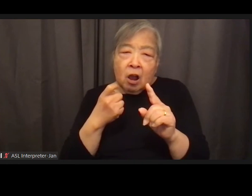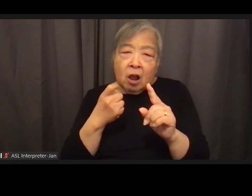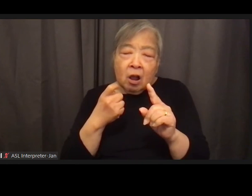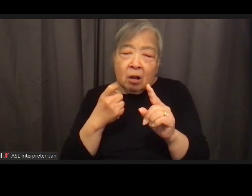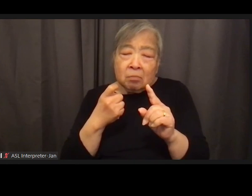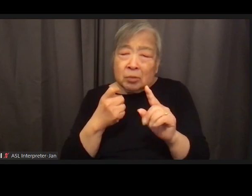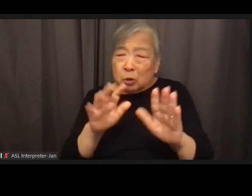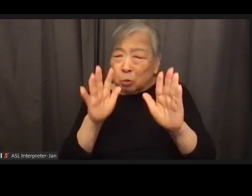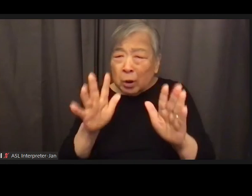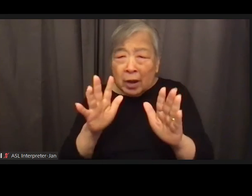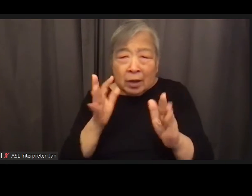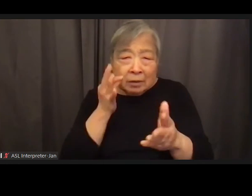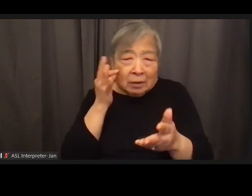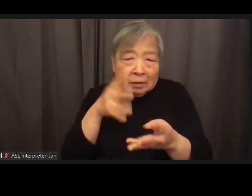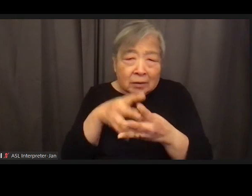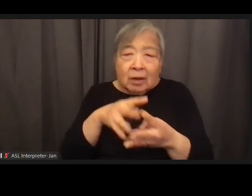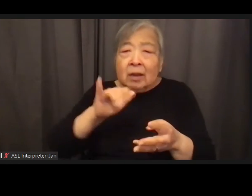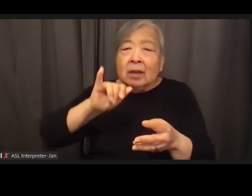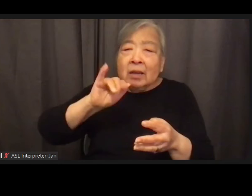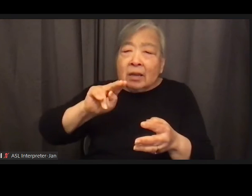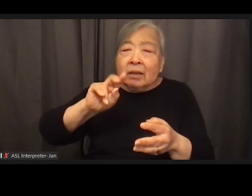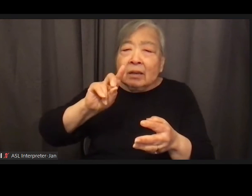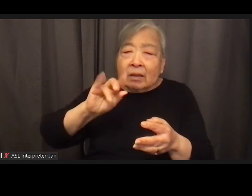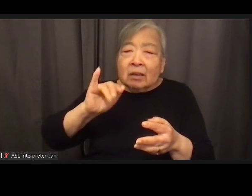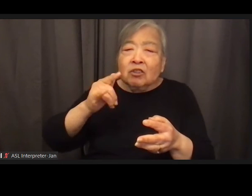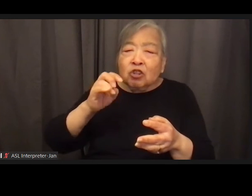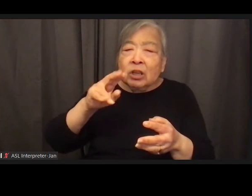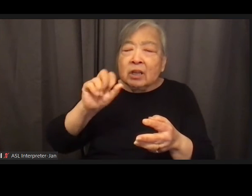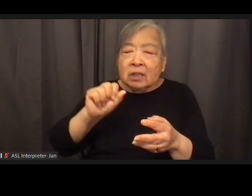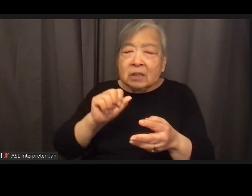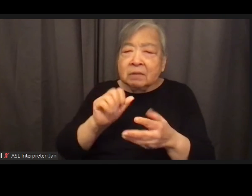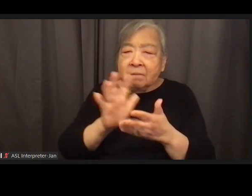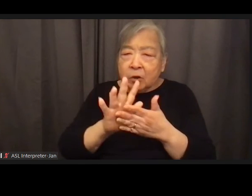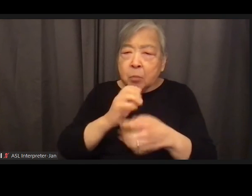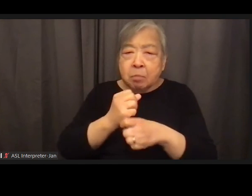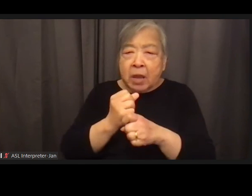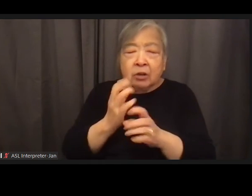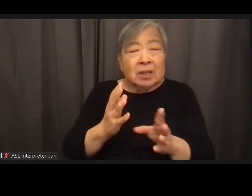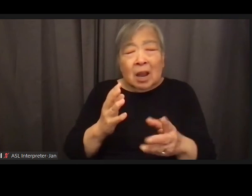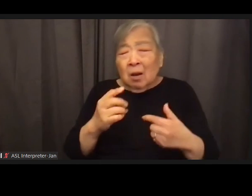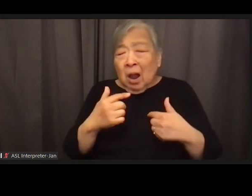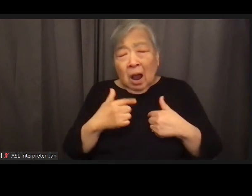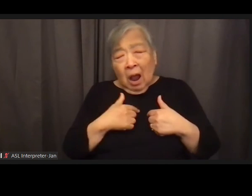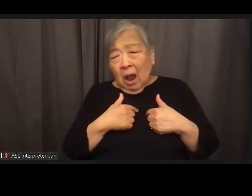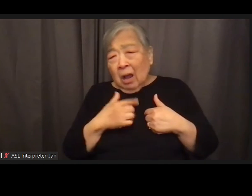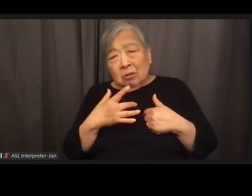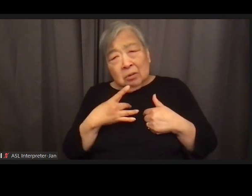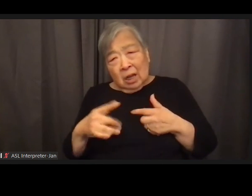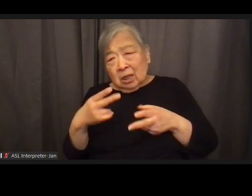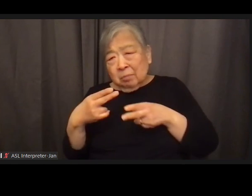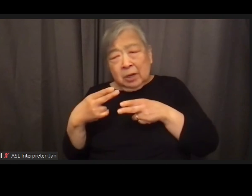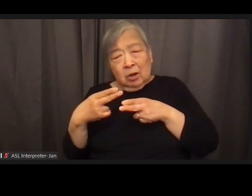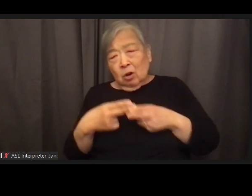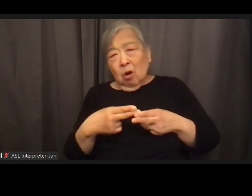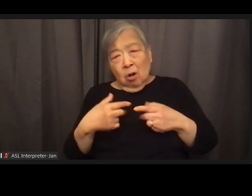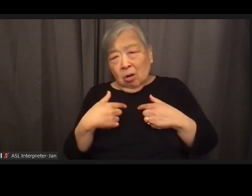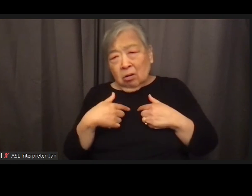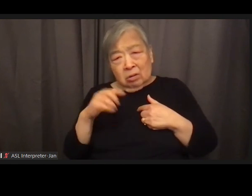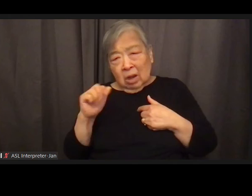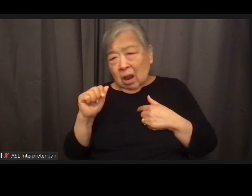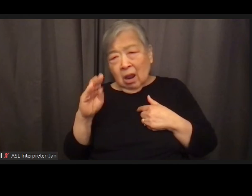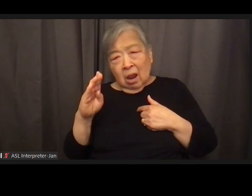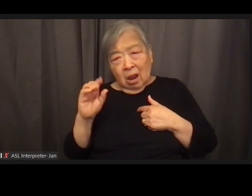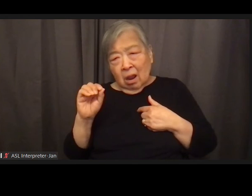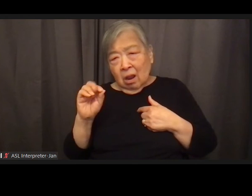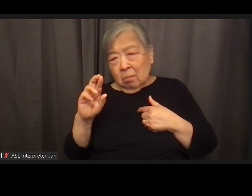indigenous filmmakers made. Now, they don't like to be called Aboriginal filmmakers because